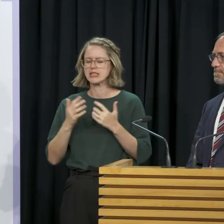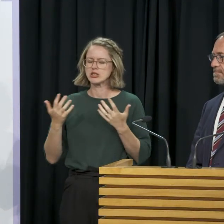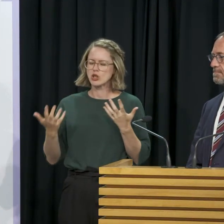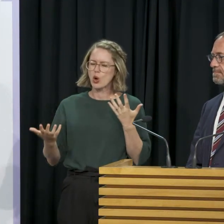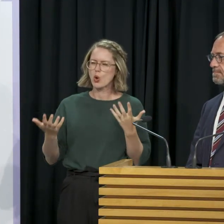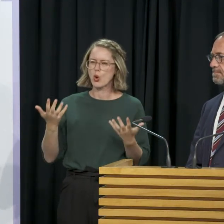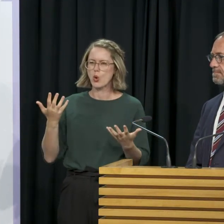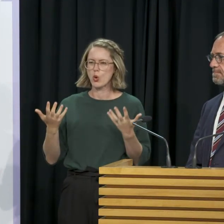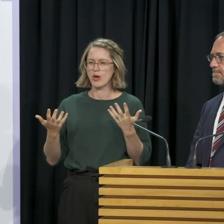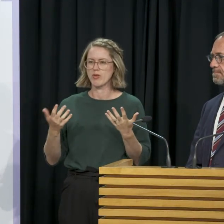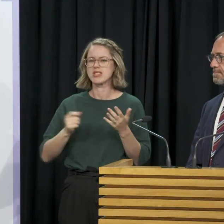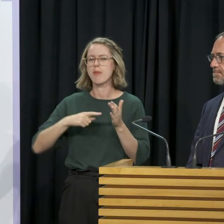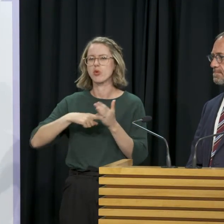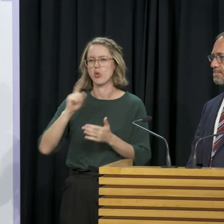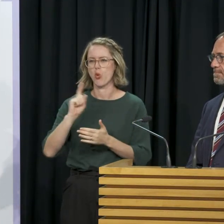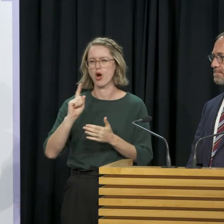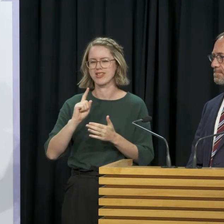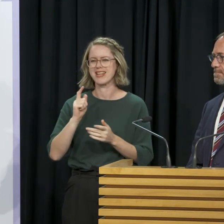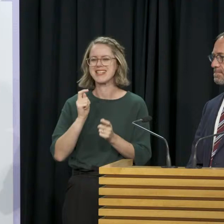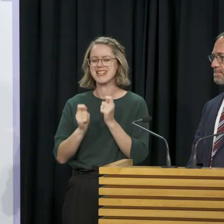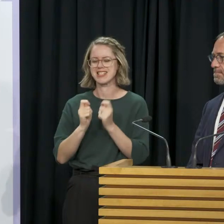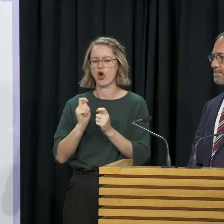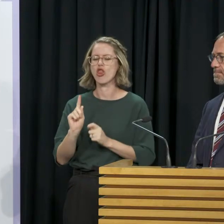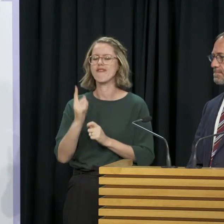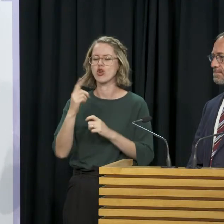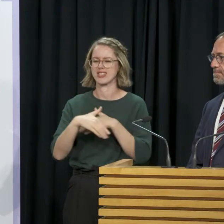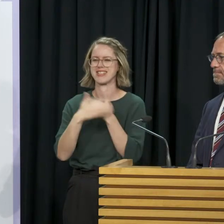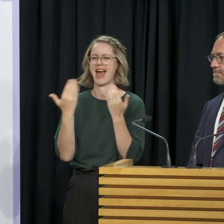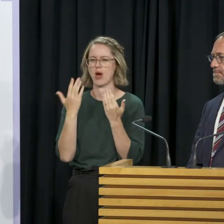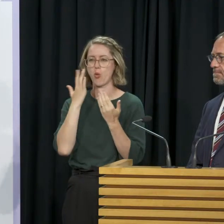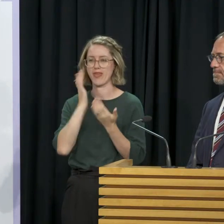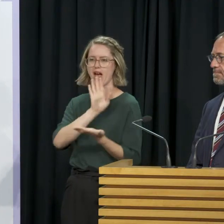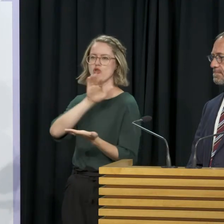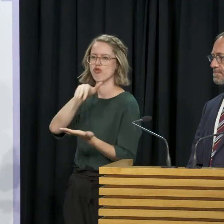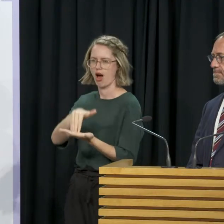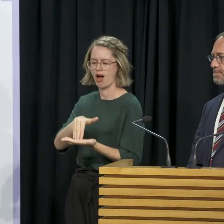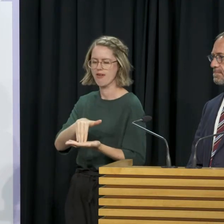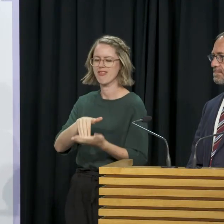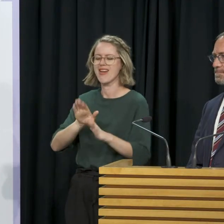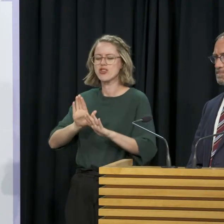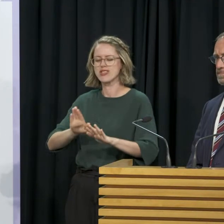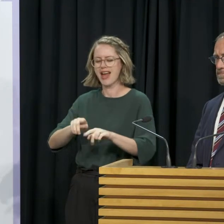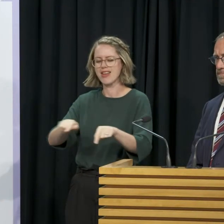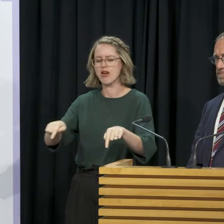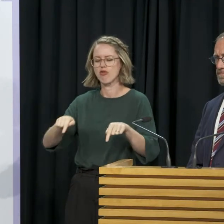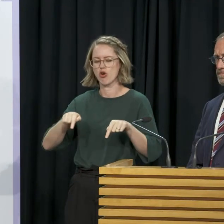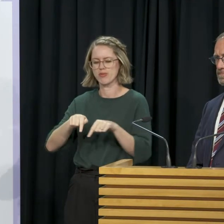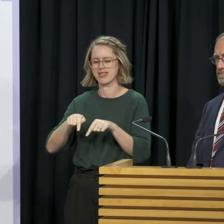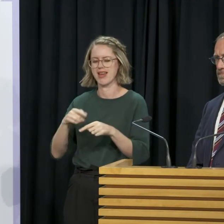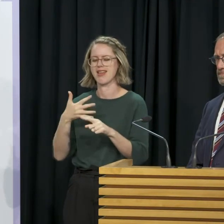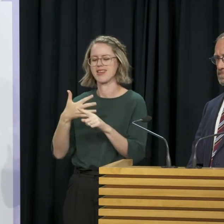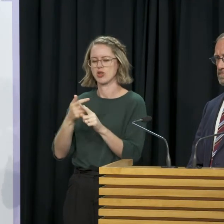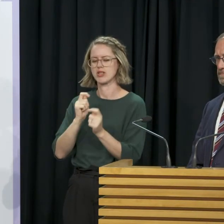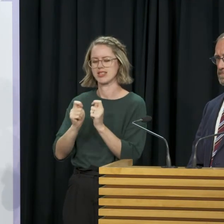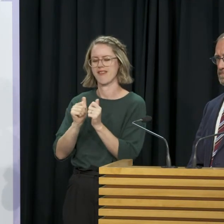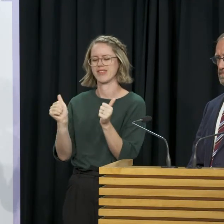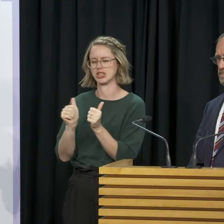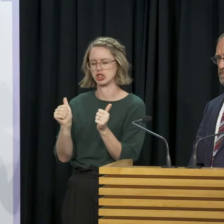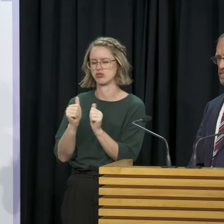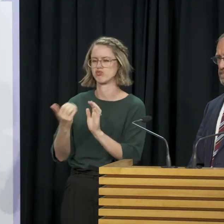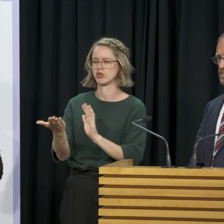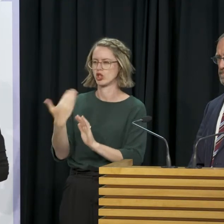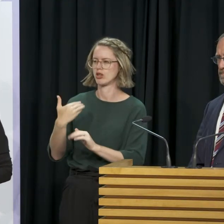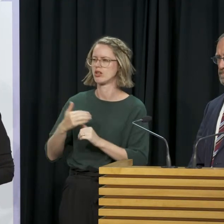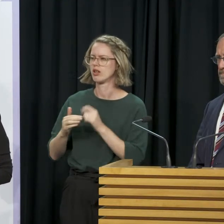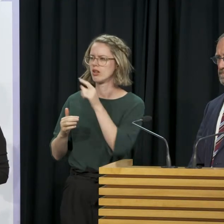critical is that day zero testing and the rules around keeping people in their rooms until those return, because we do get a large number of day zero tests. Which countries are the problem